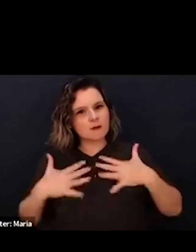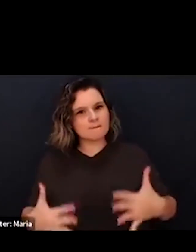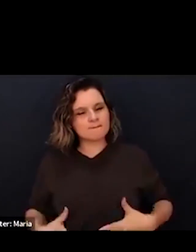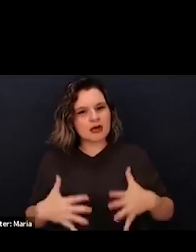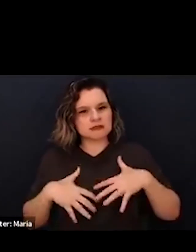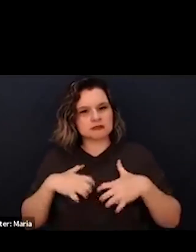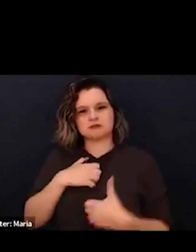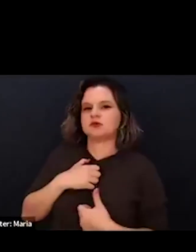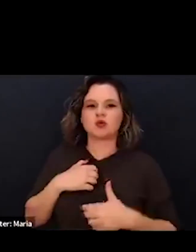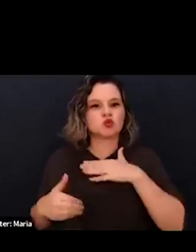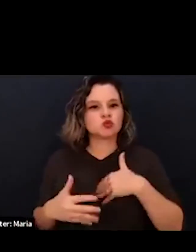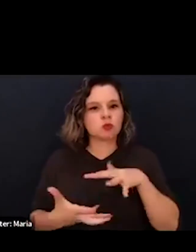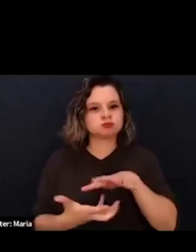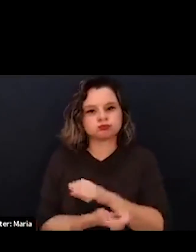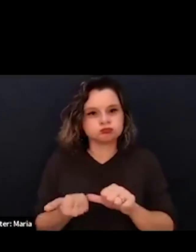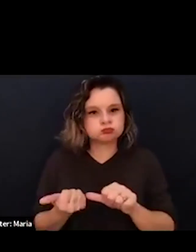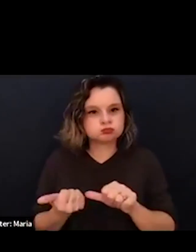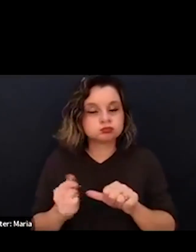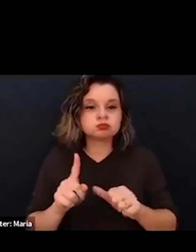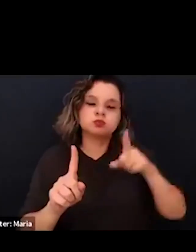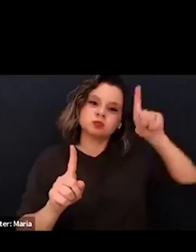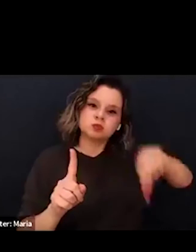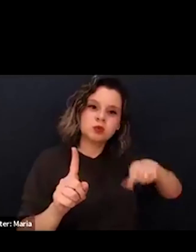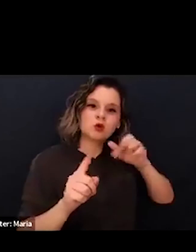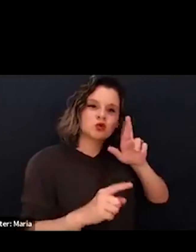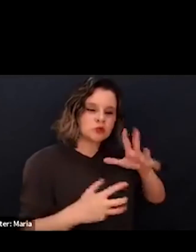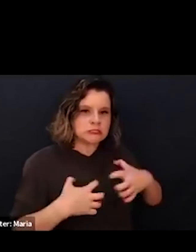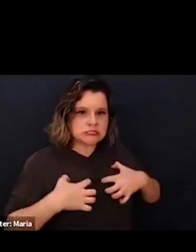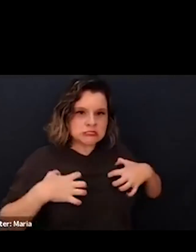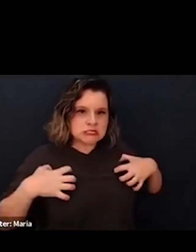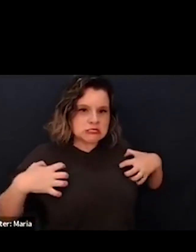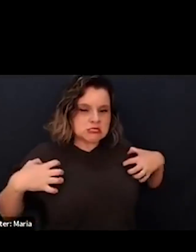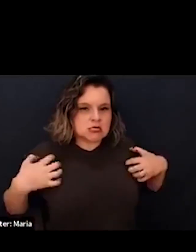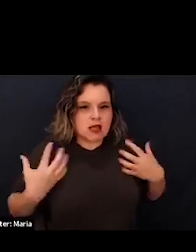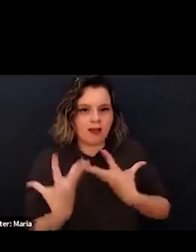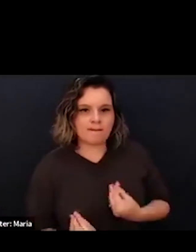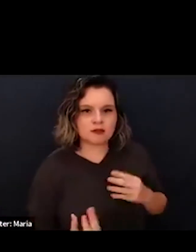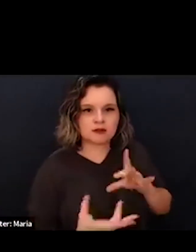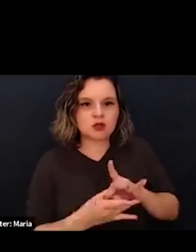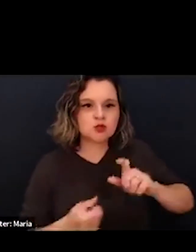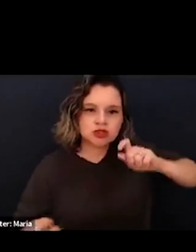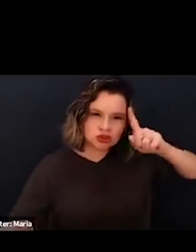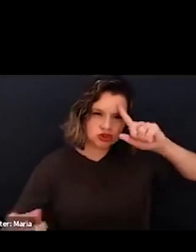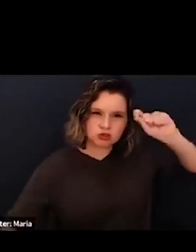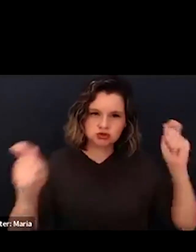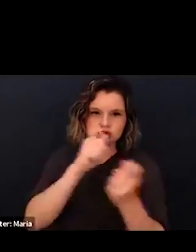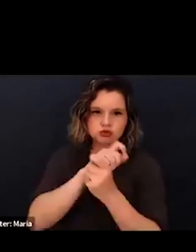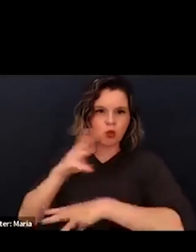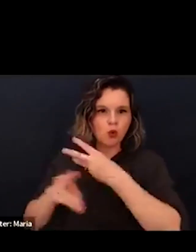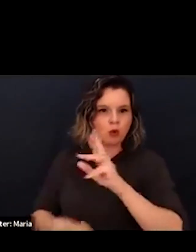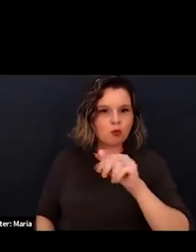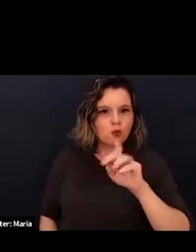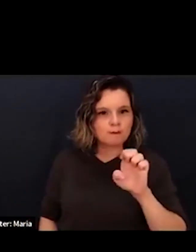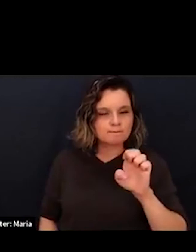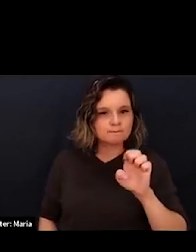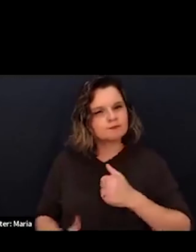your soul shattered. We need to let our rage and compassion connect us so we can change the paradigm of global rape. I hope